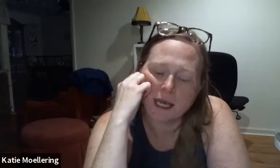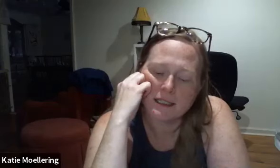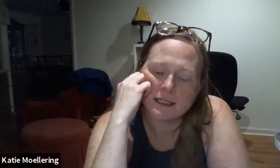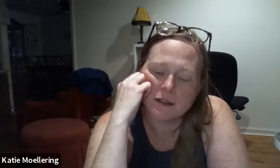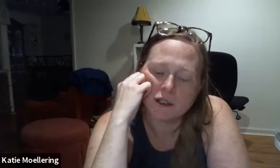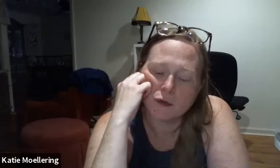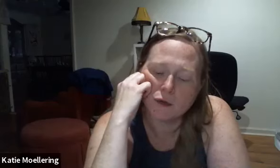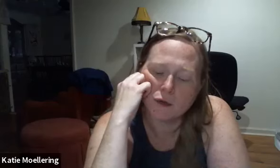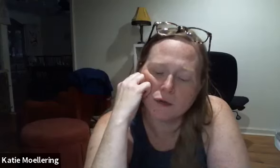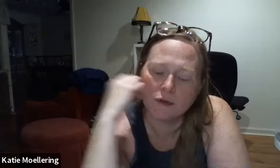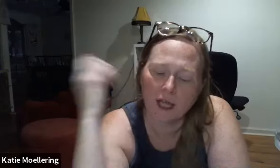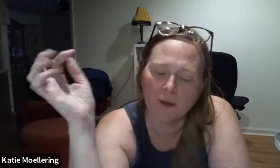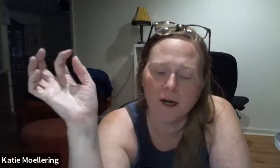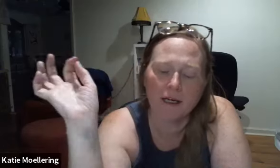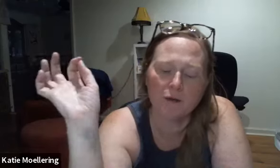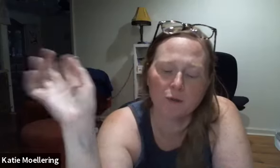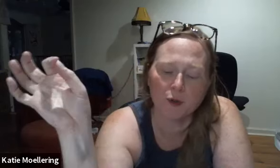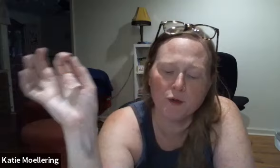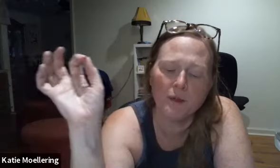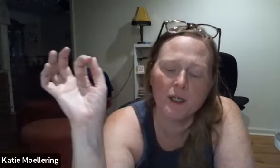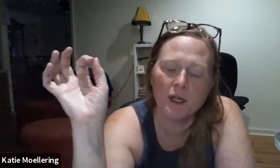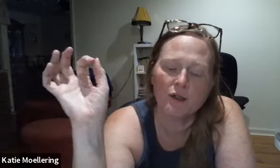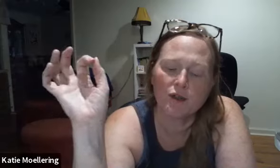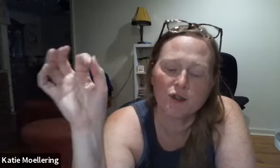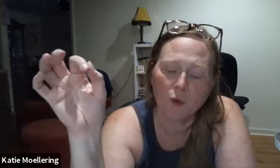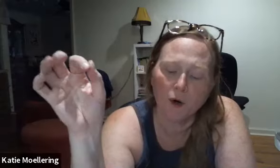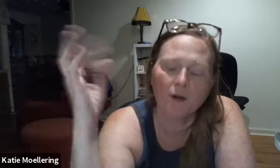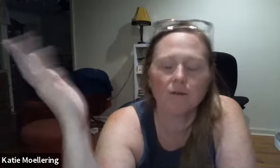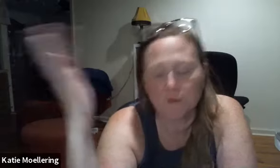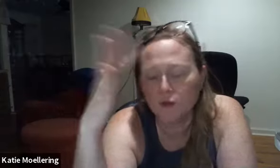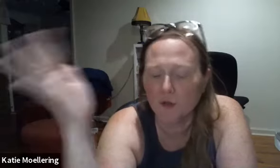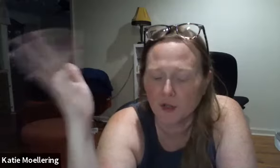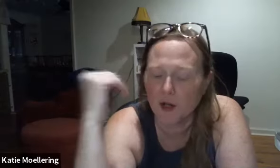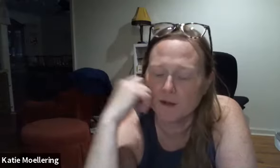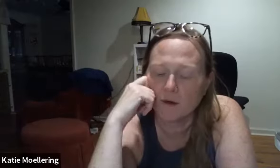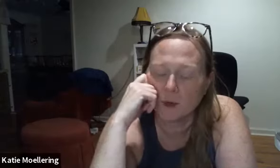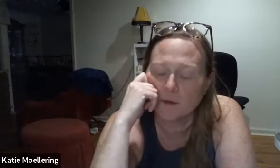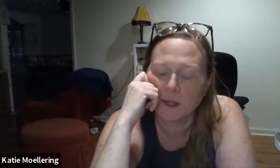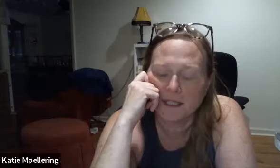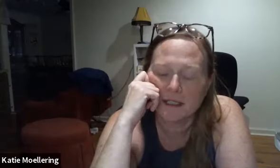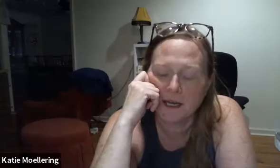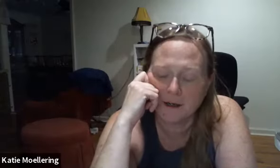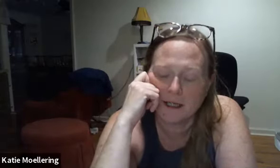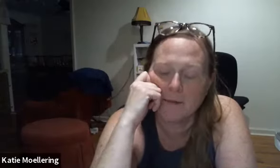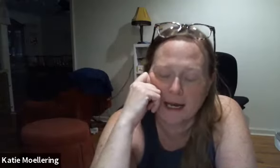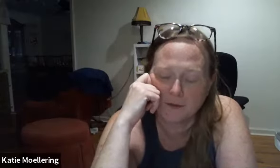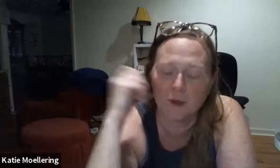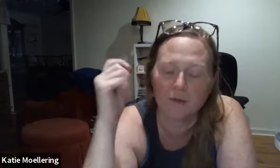place, school, library, room, store, food or clothes, workplace, area, bathroom,